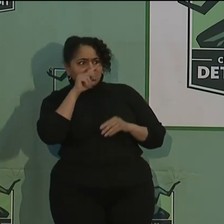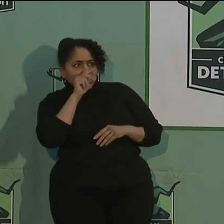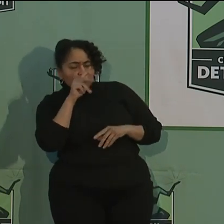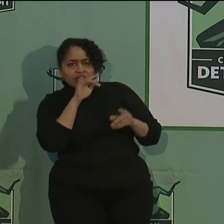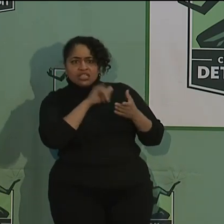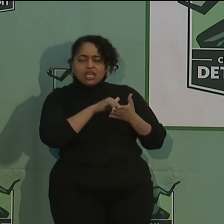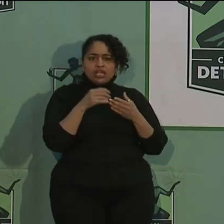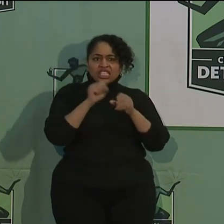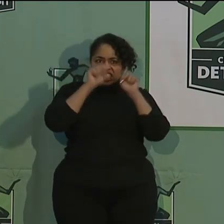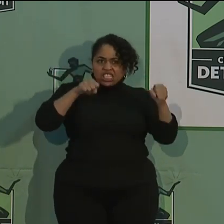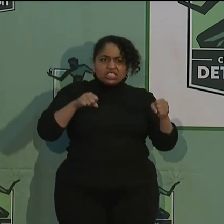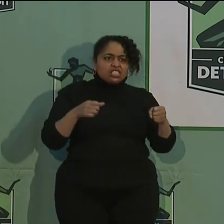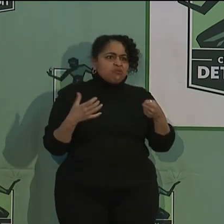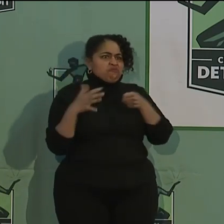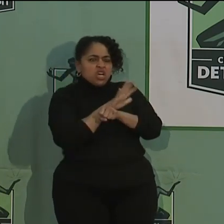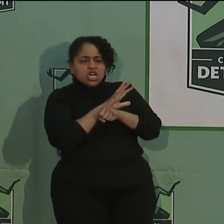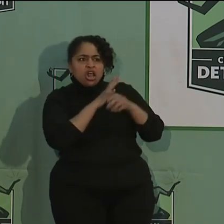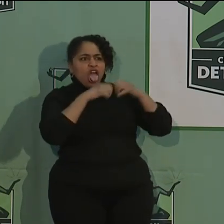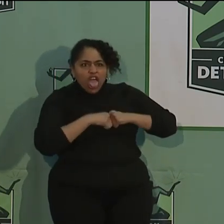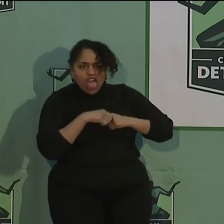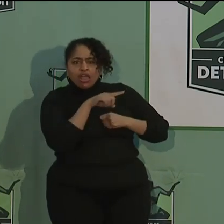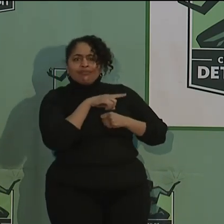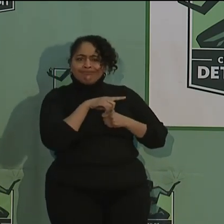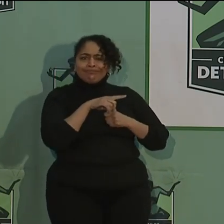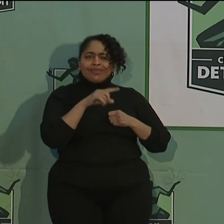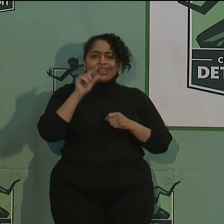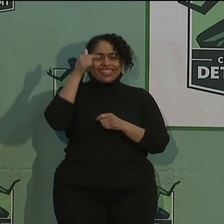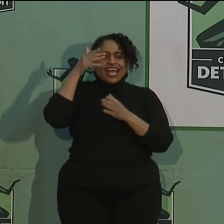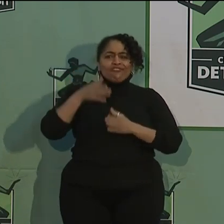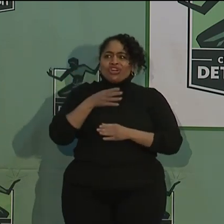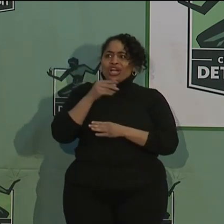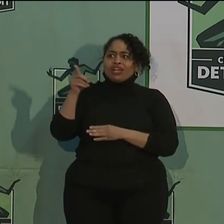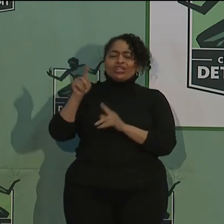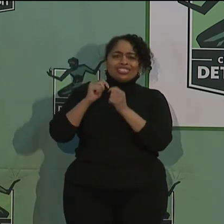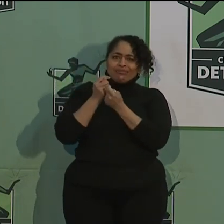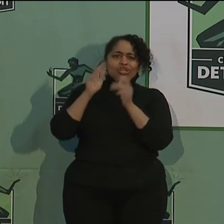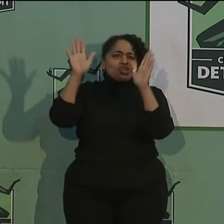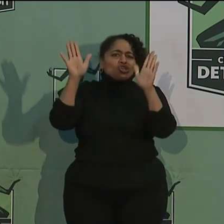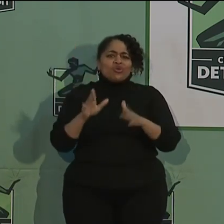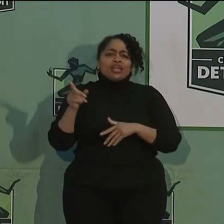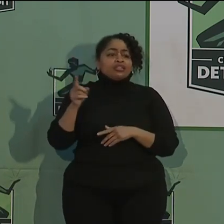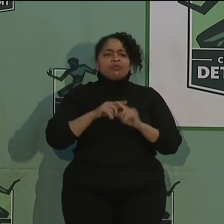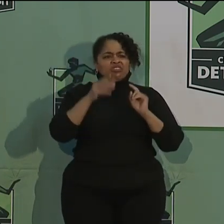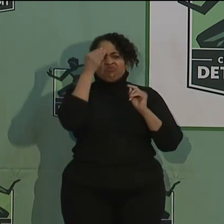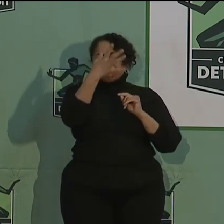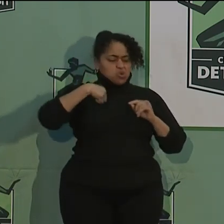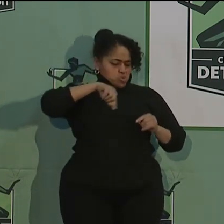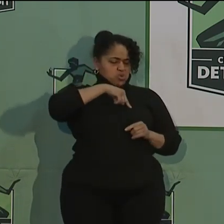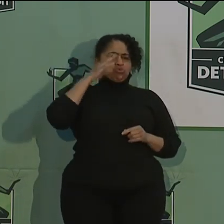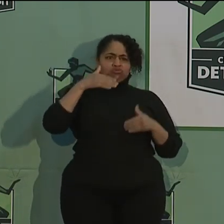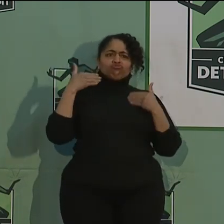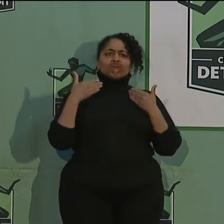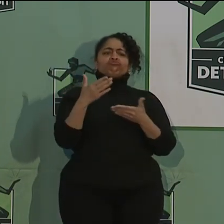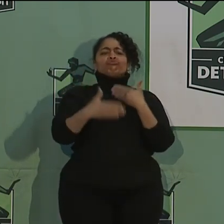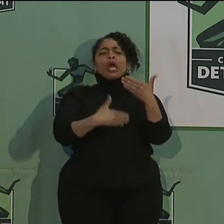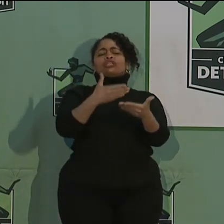the governor and her team have been great in cooperating with us. And so we will file all of this ourselves.